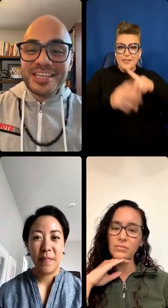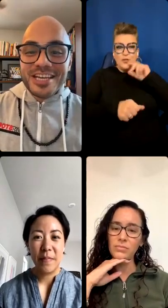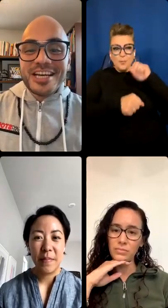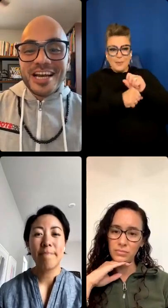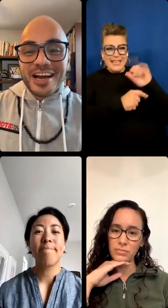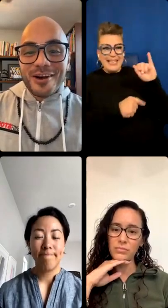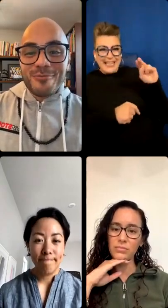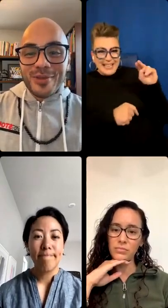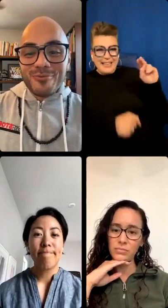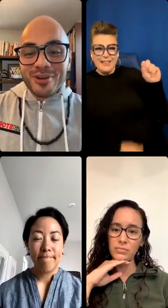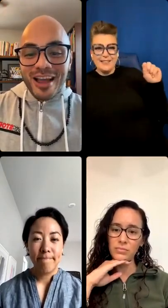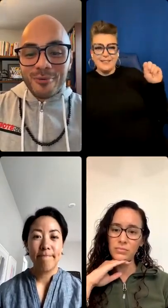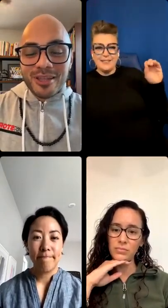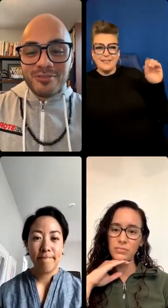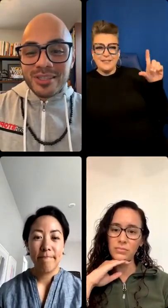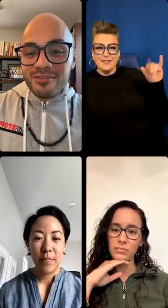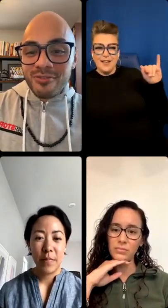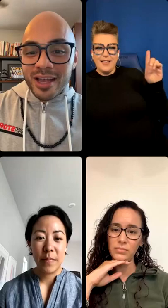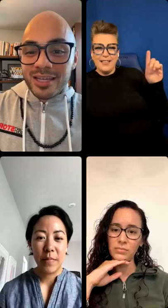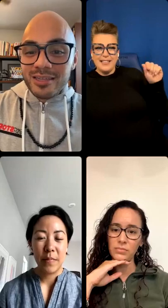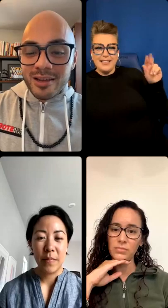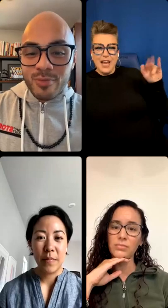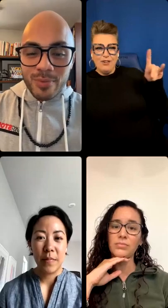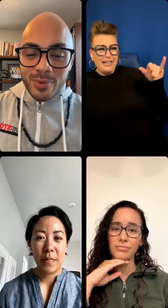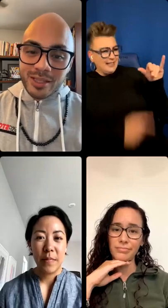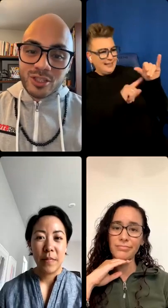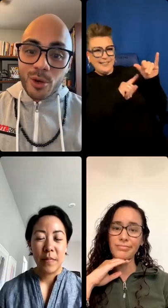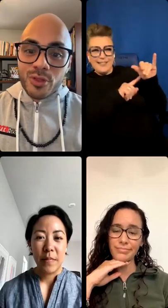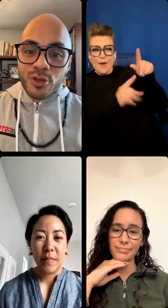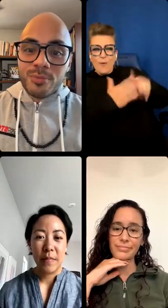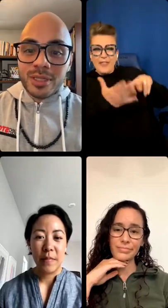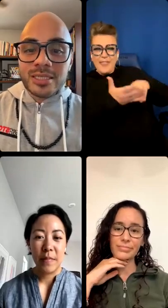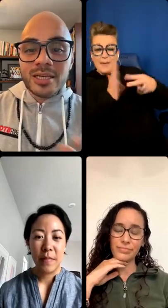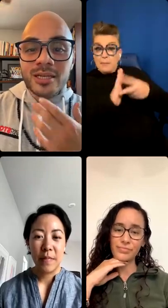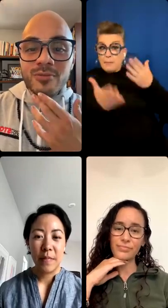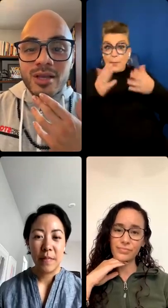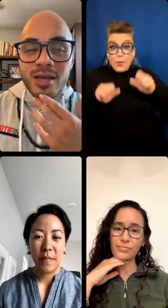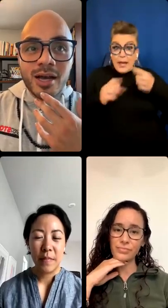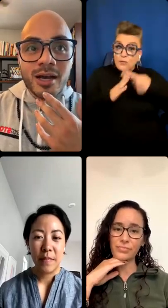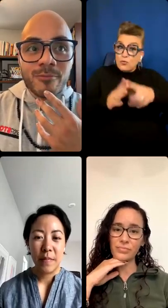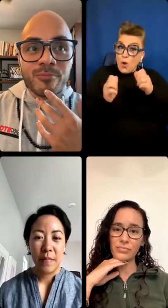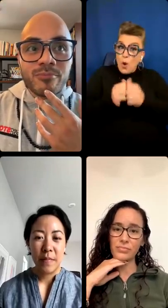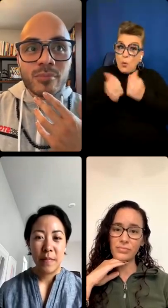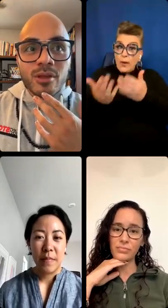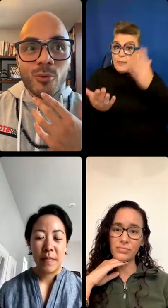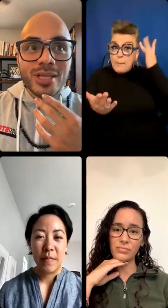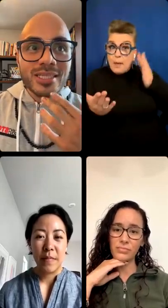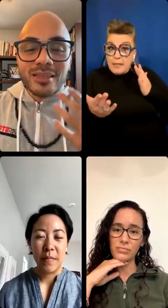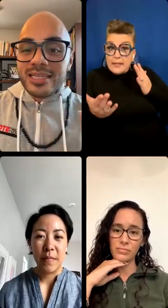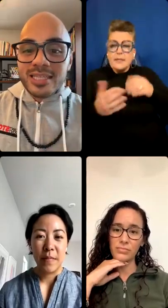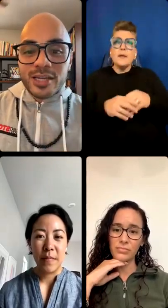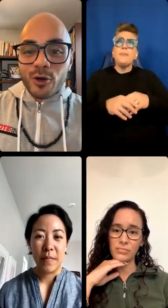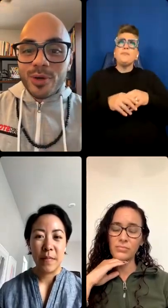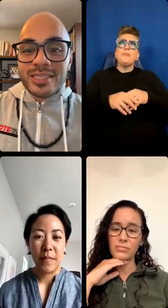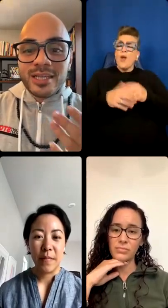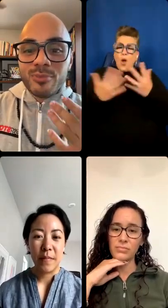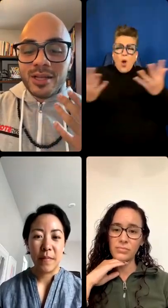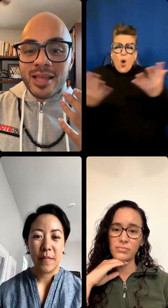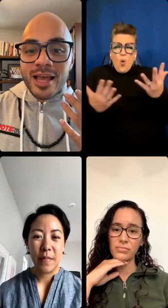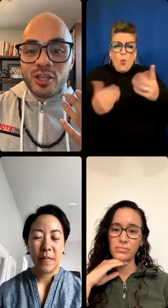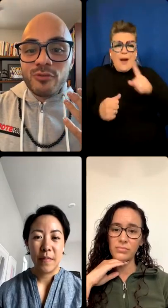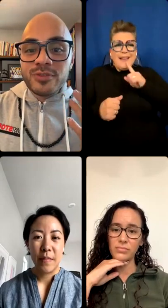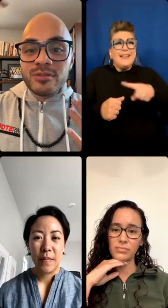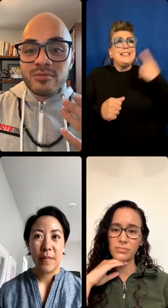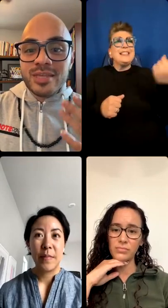solidarity. And I would love to invite, maybe we can start with you, Melissa. What is a lesson or what is